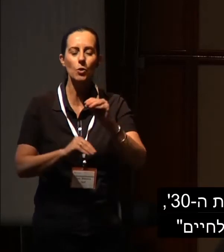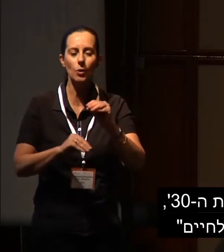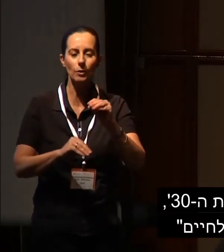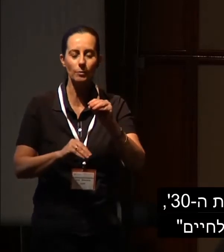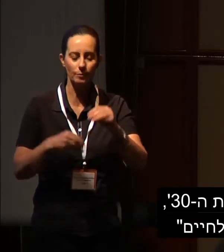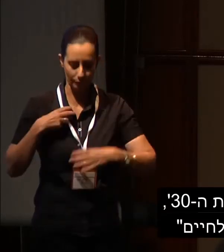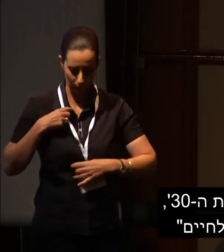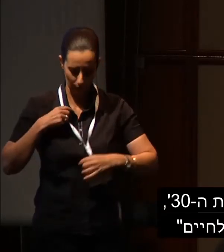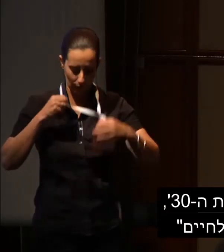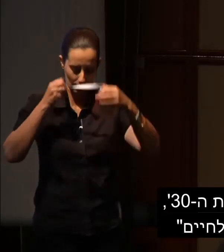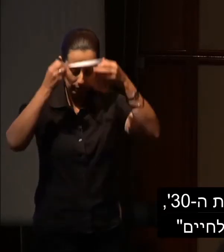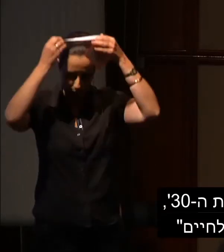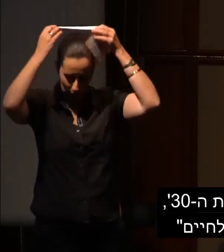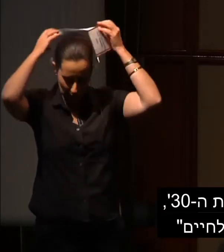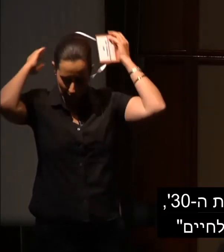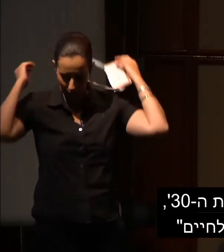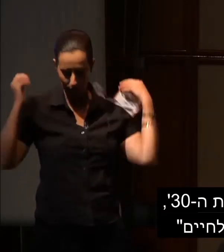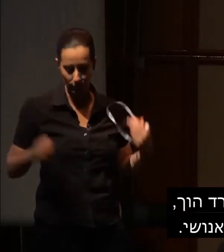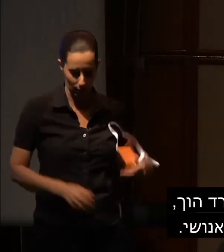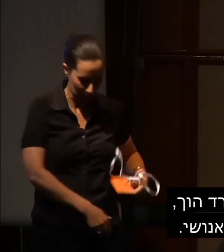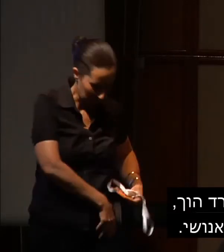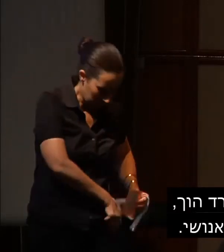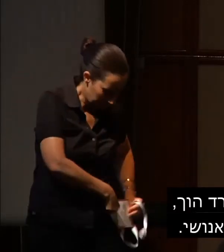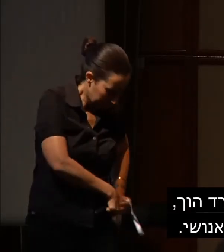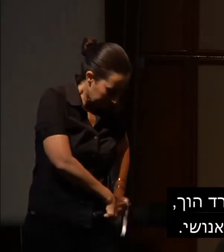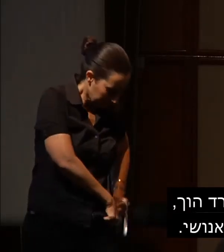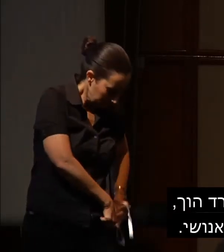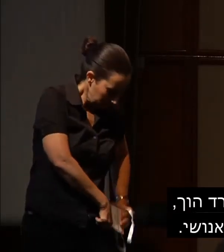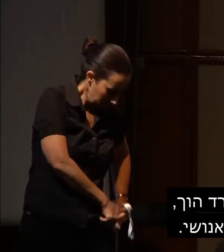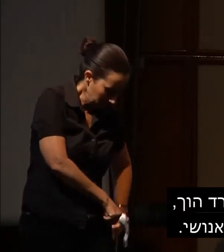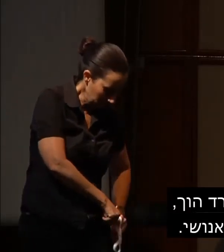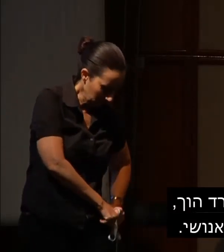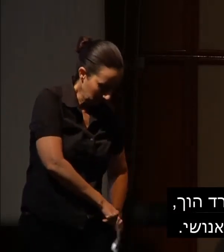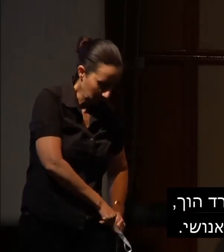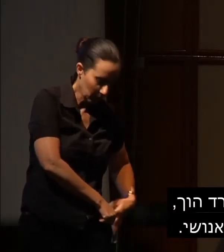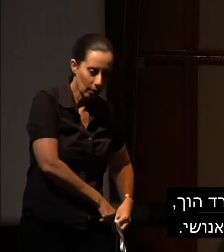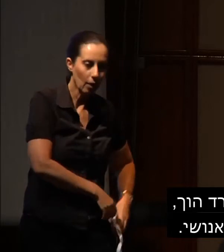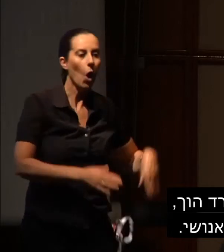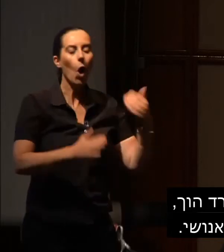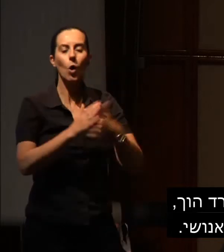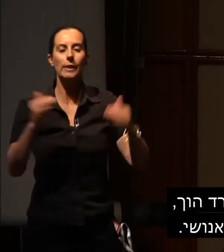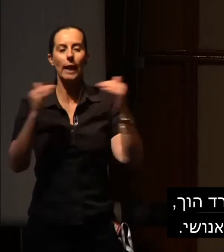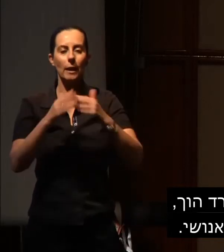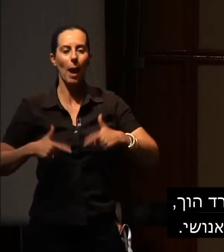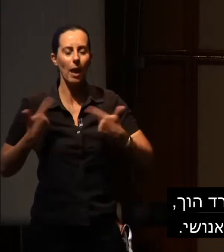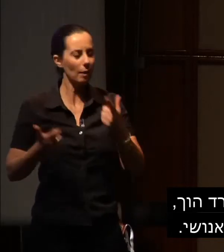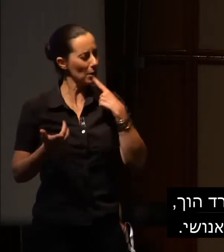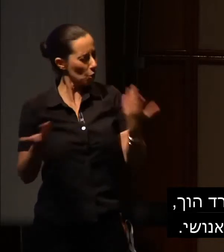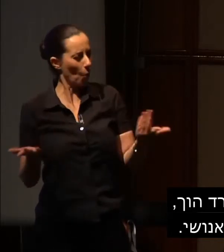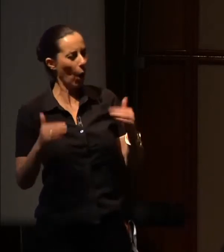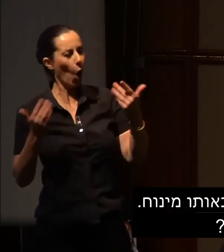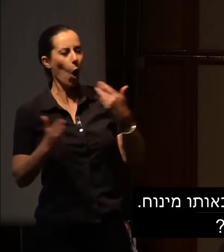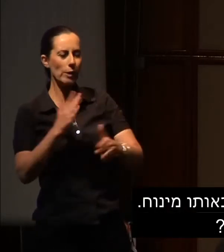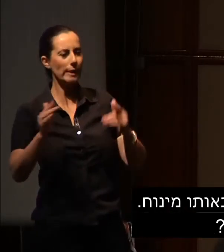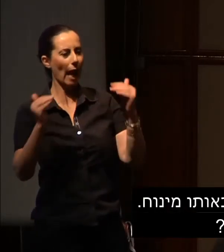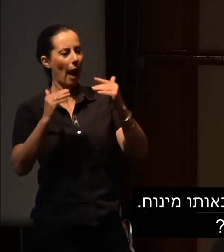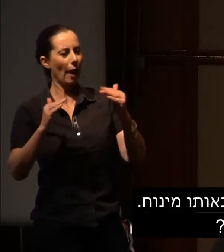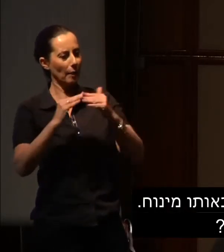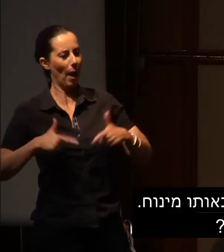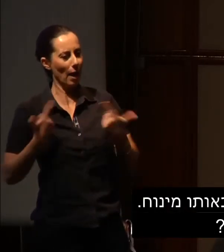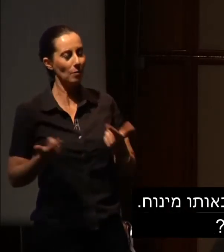was a similar term used in the 1930s, life and the worthy of life, by Nazi psychiatrist Alfred Hoche, who referred to these persons as human ballast.